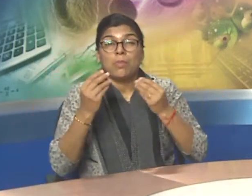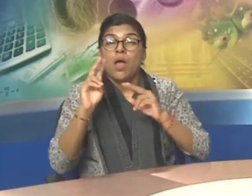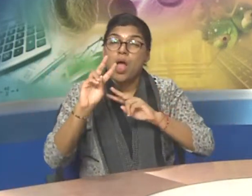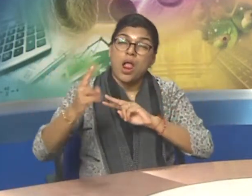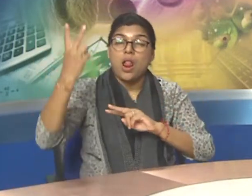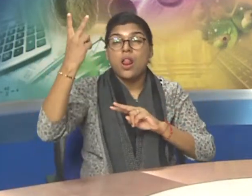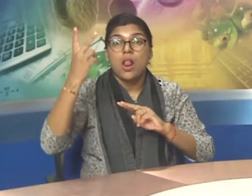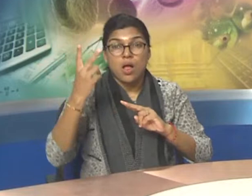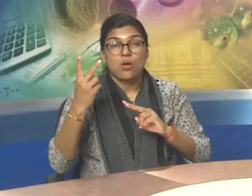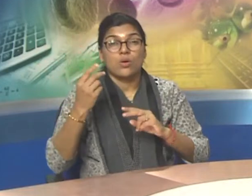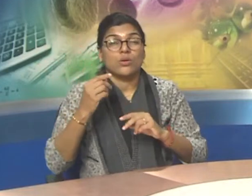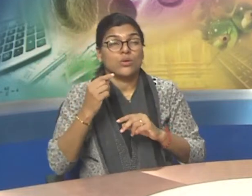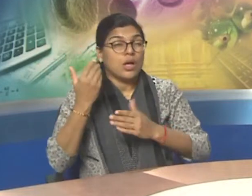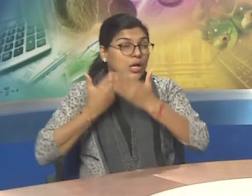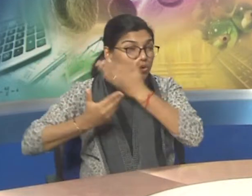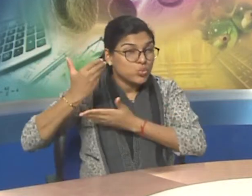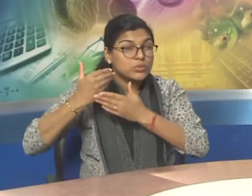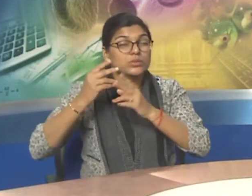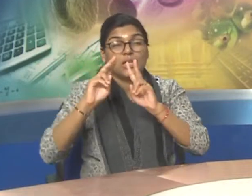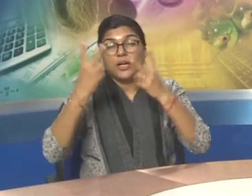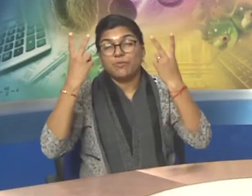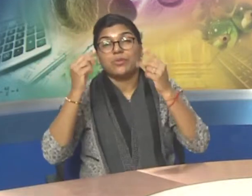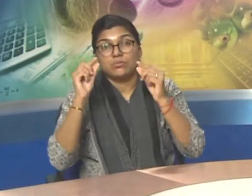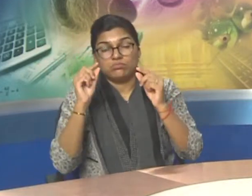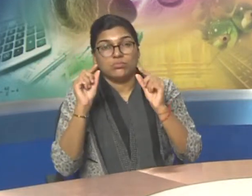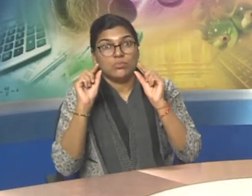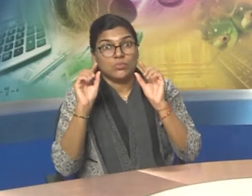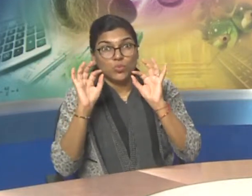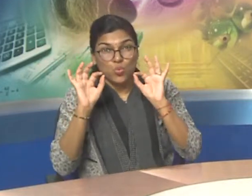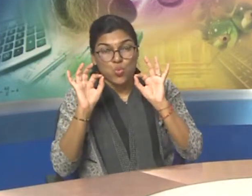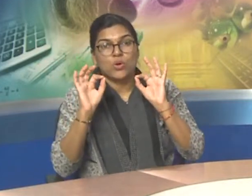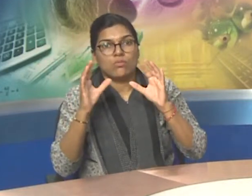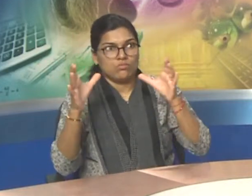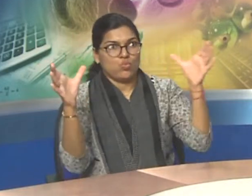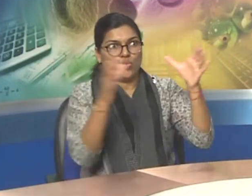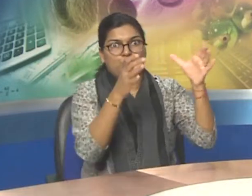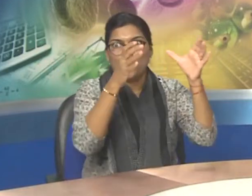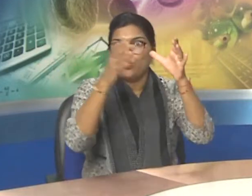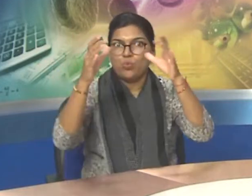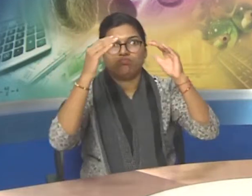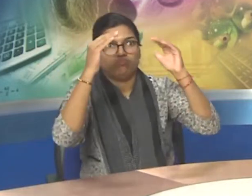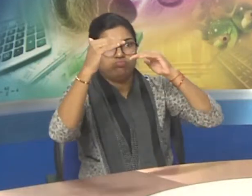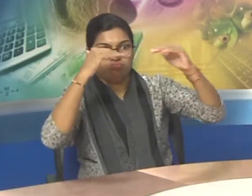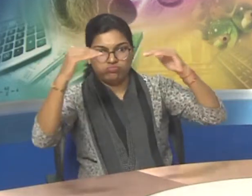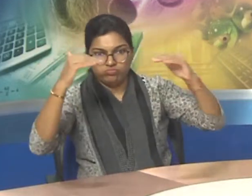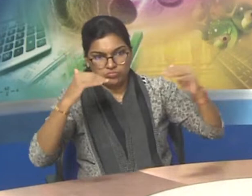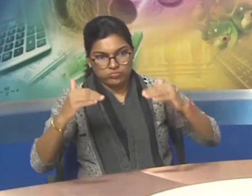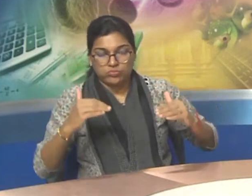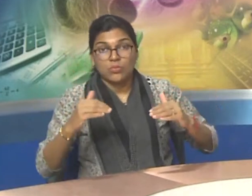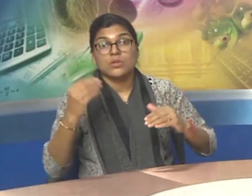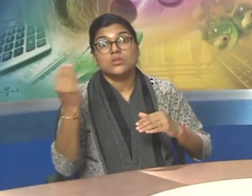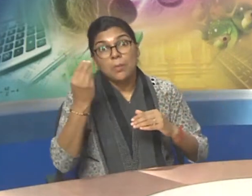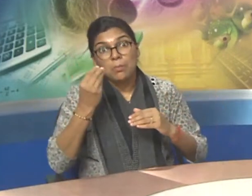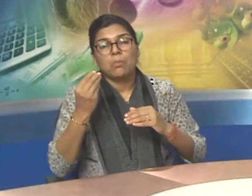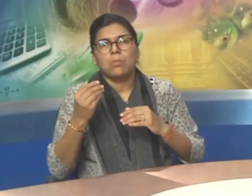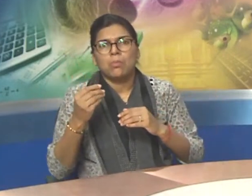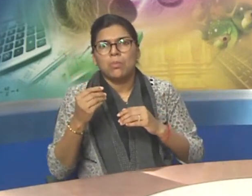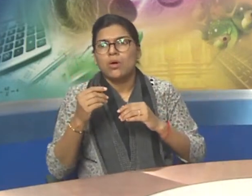the shelf. So for keeping back the book and for taking the book, the shelves are needed, the chairs are needed,